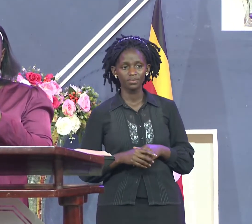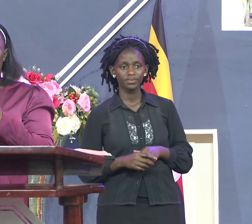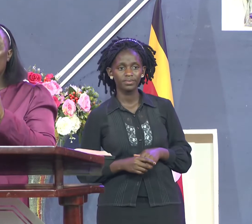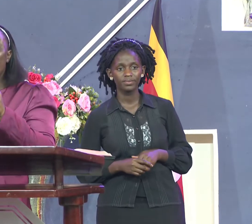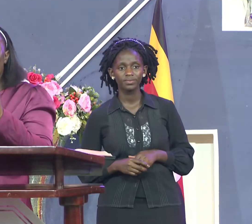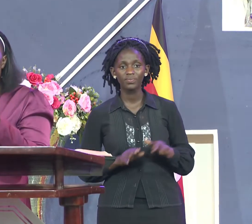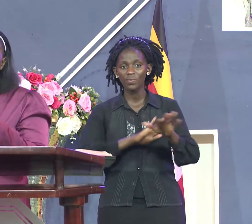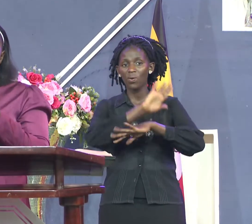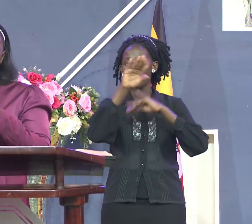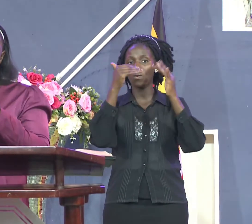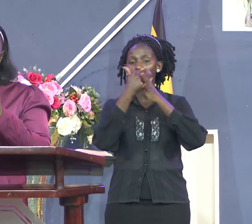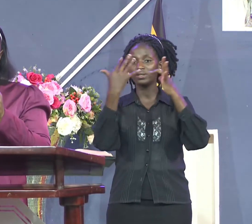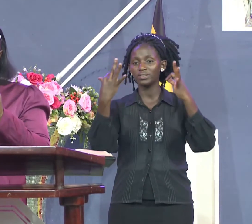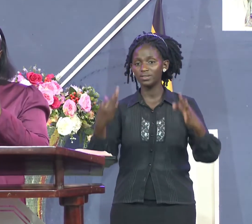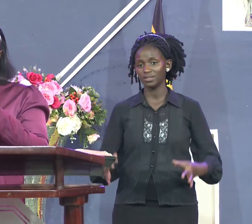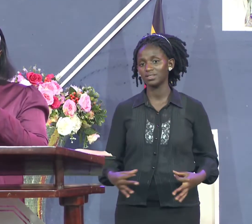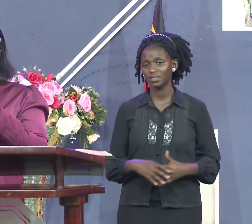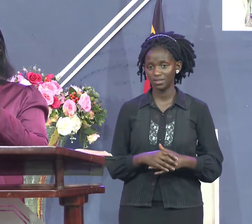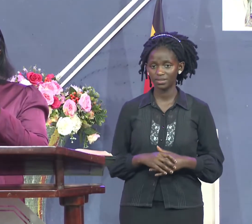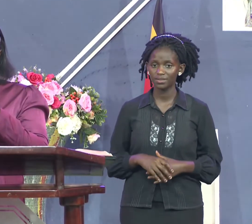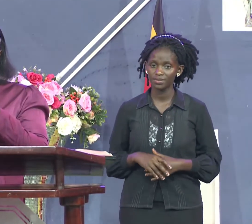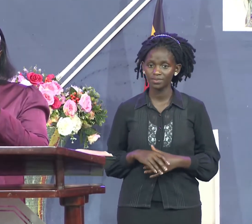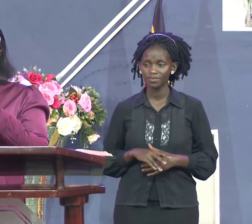all. Byonna. Of all.